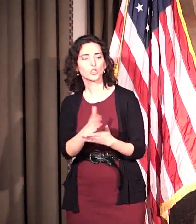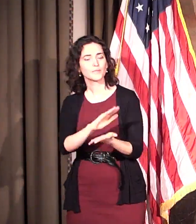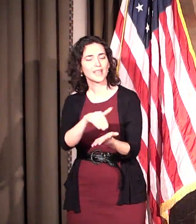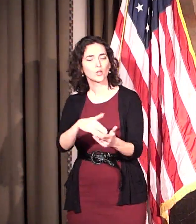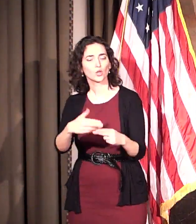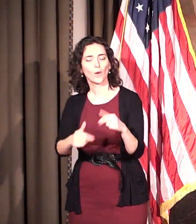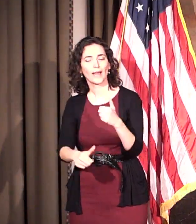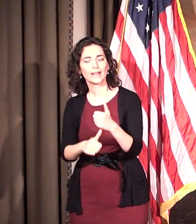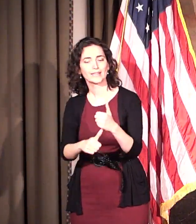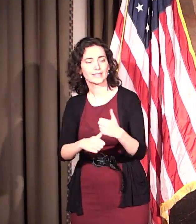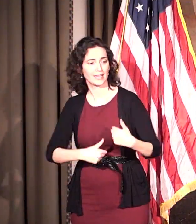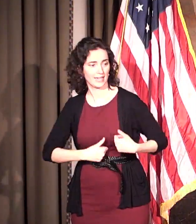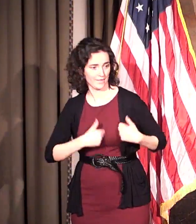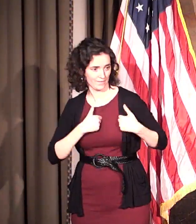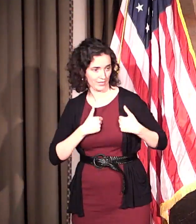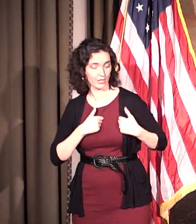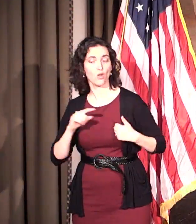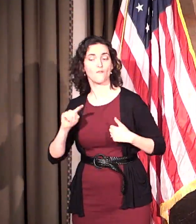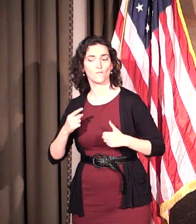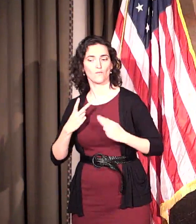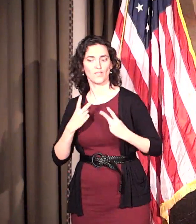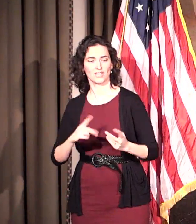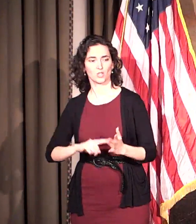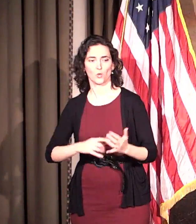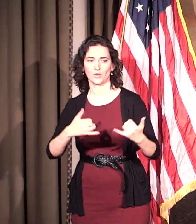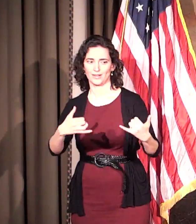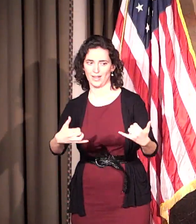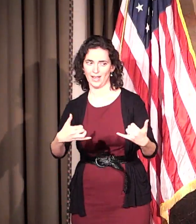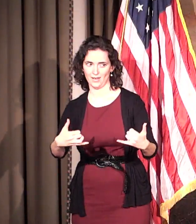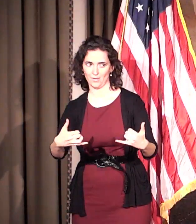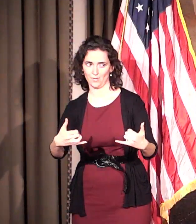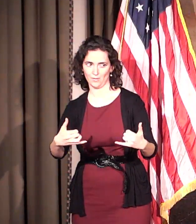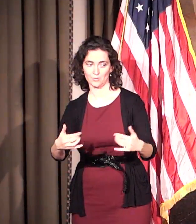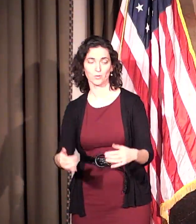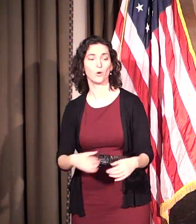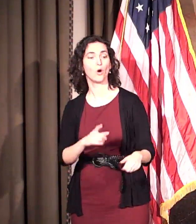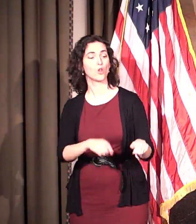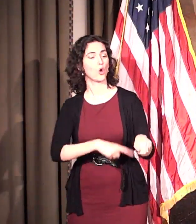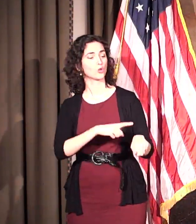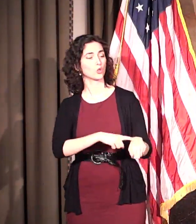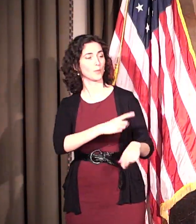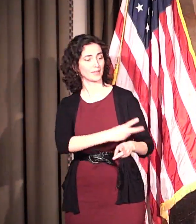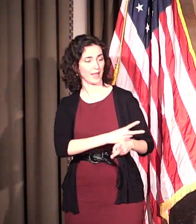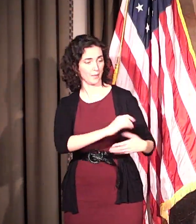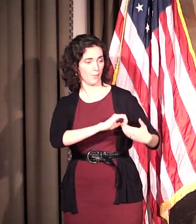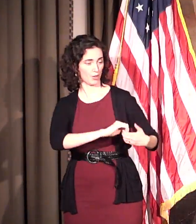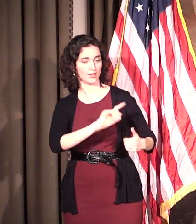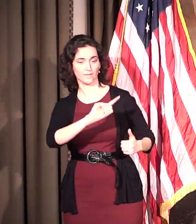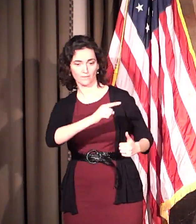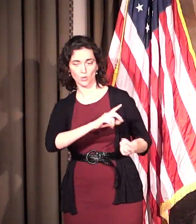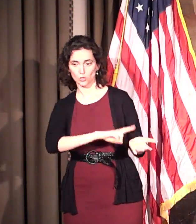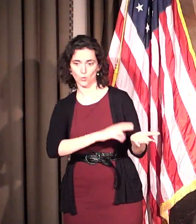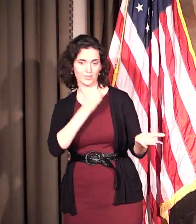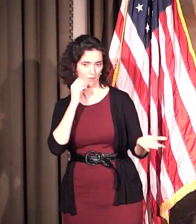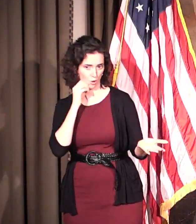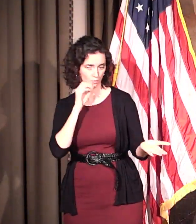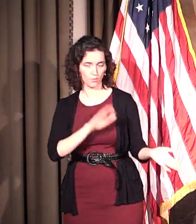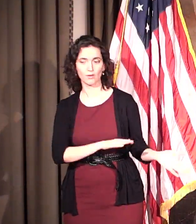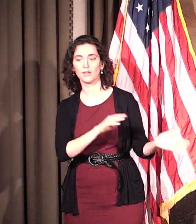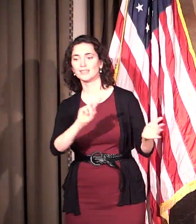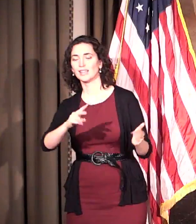centers are actually starting now as well. So that was the second step in that long-term care partnership. So that is